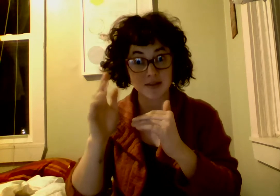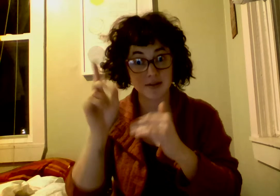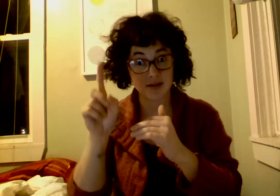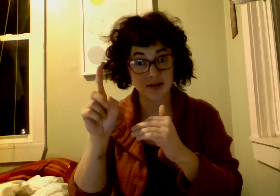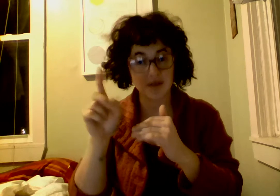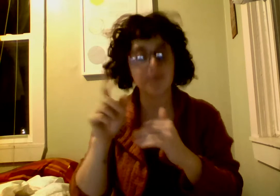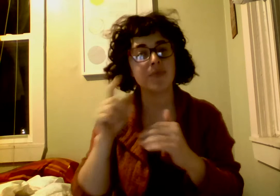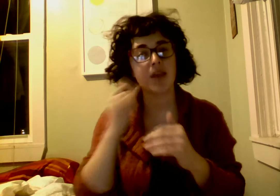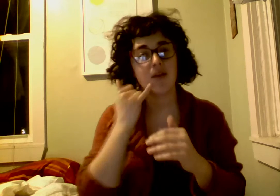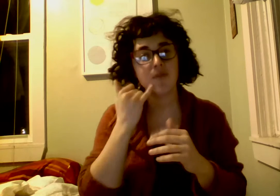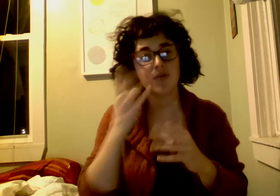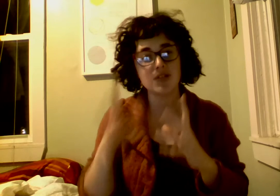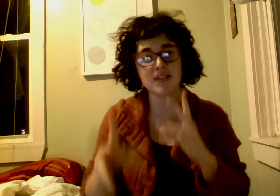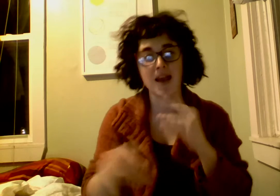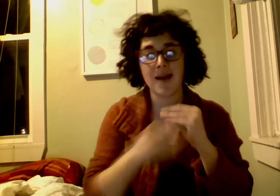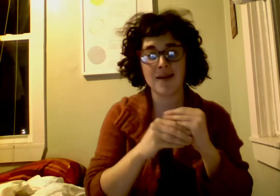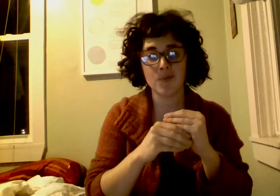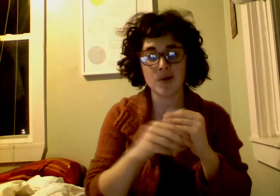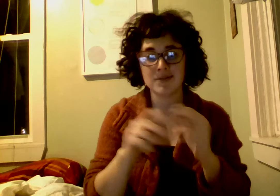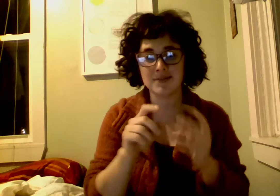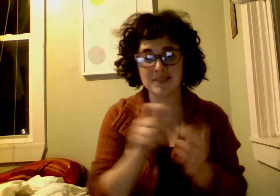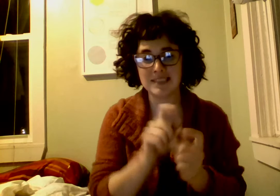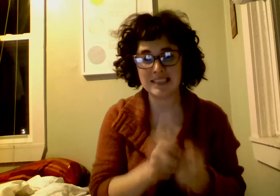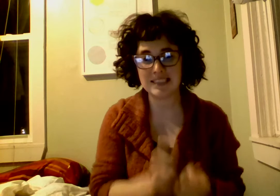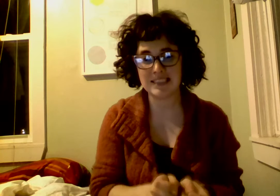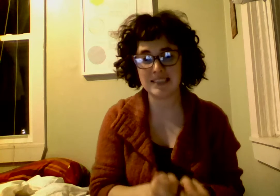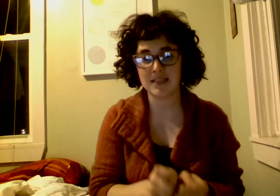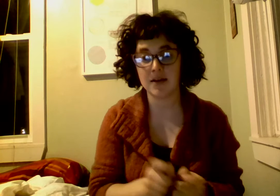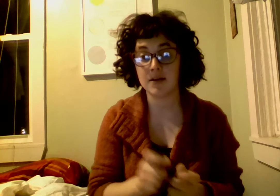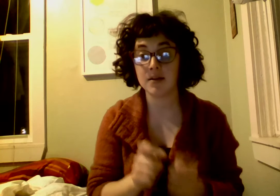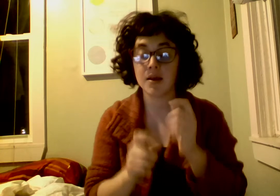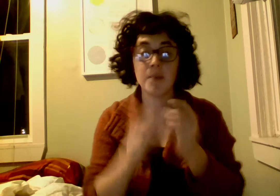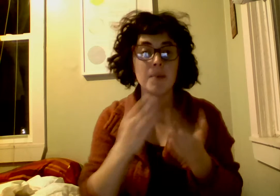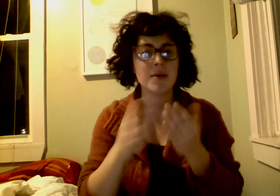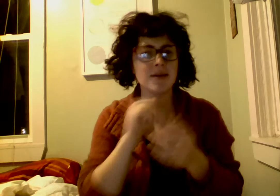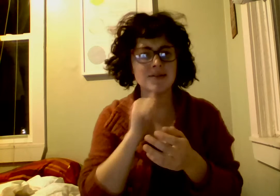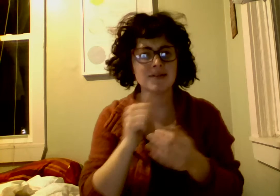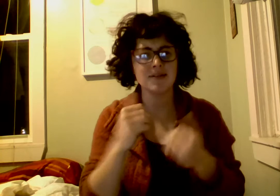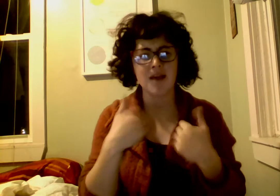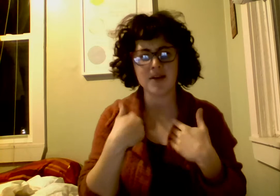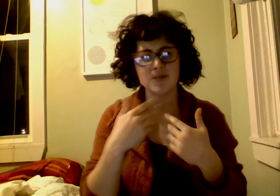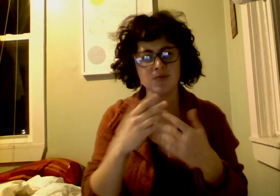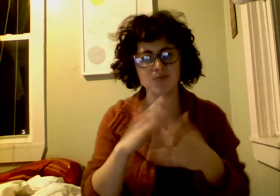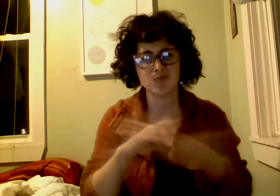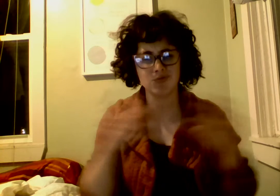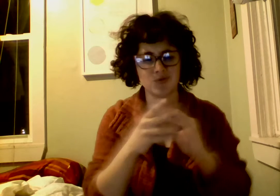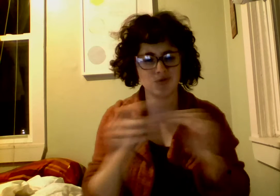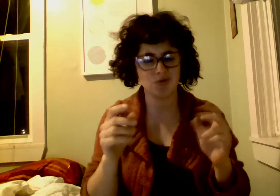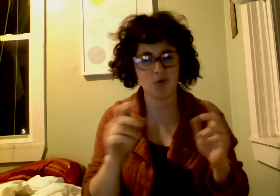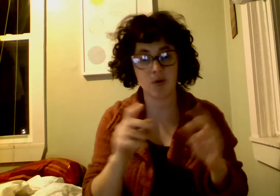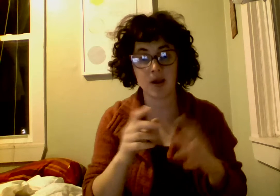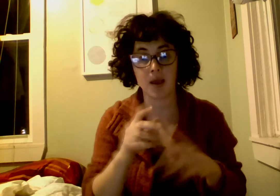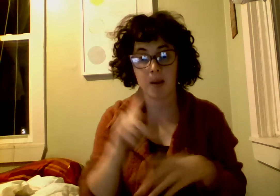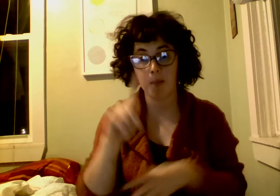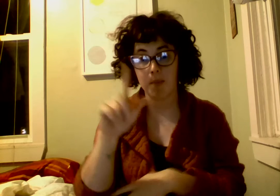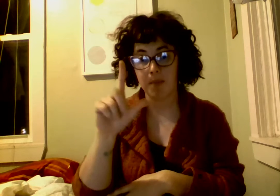detail after another. So it doesn't have as much of a storyline, but just the fun of it is kind of the addition of details. A story that